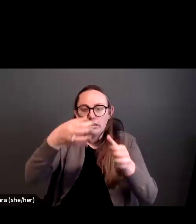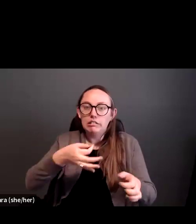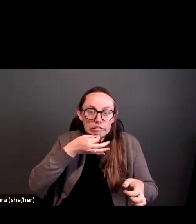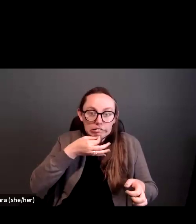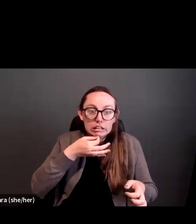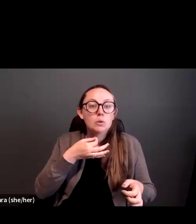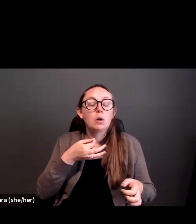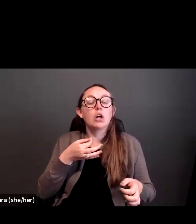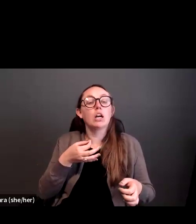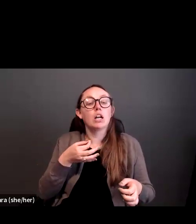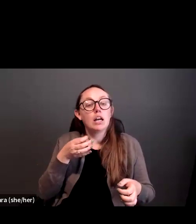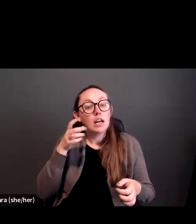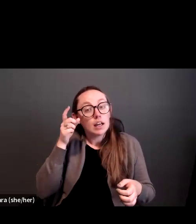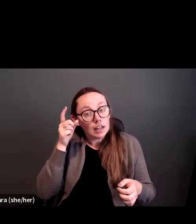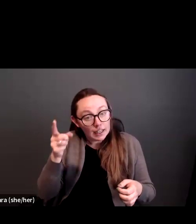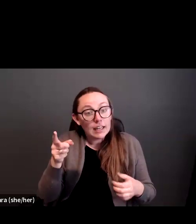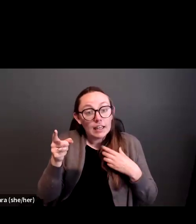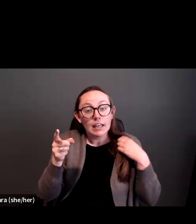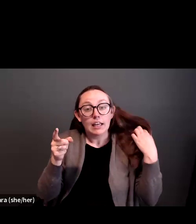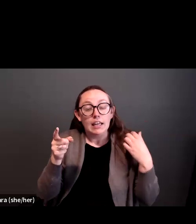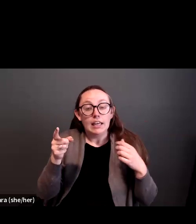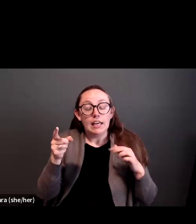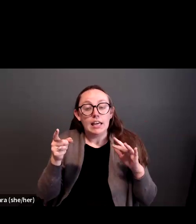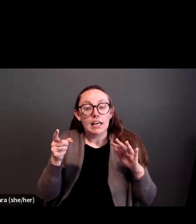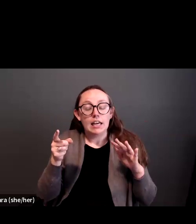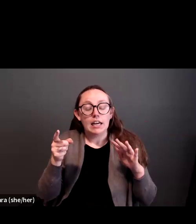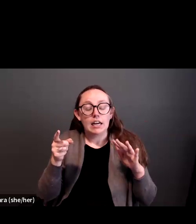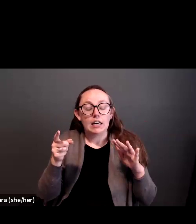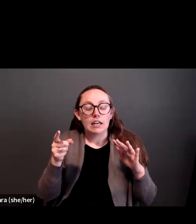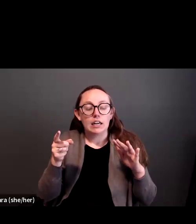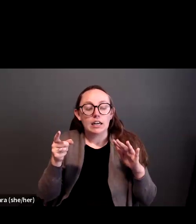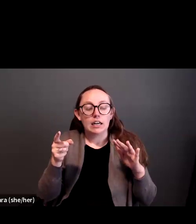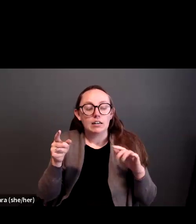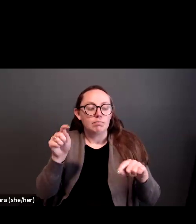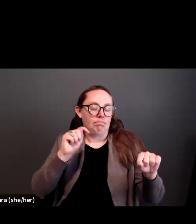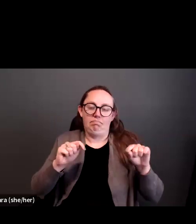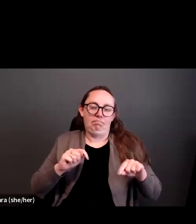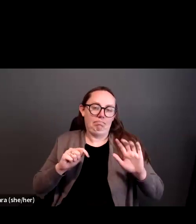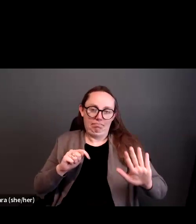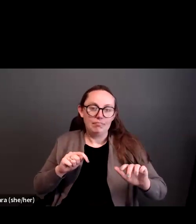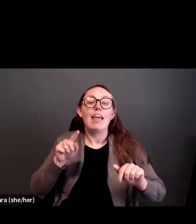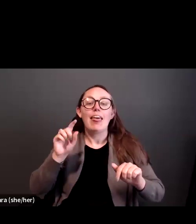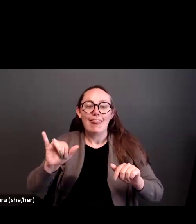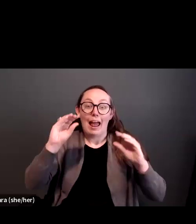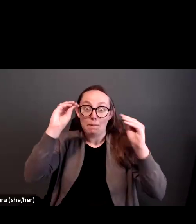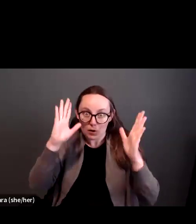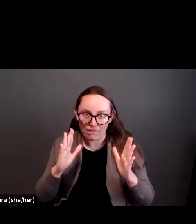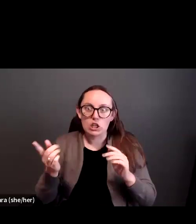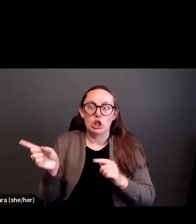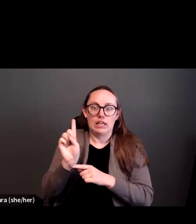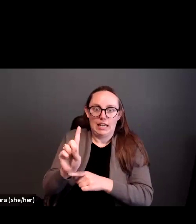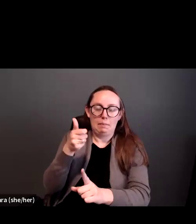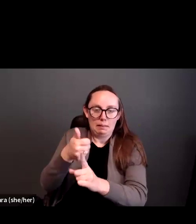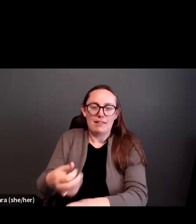would probably call himself a technophobe or whatever, but we have more people show up to that because they